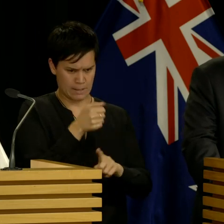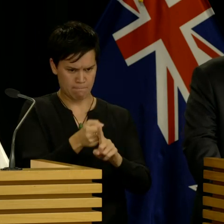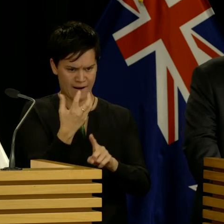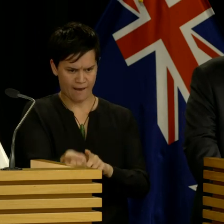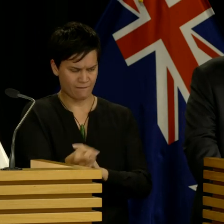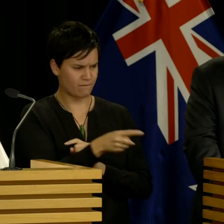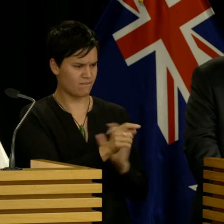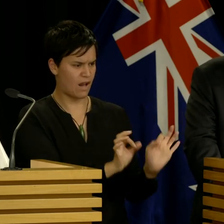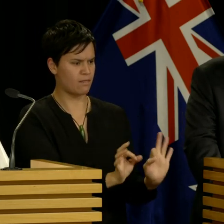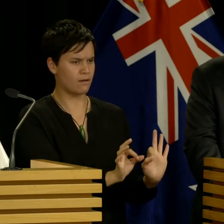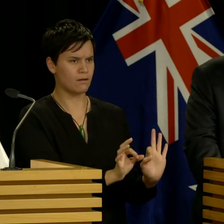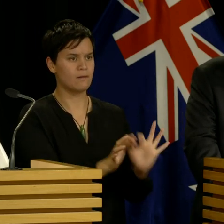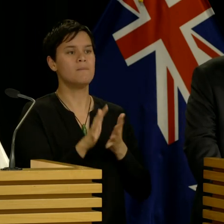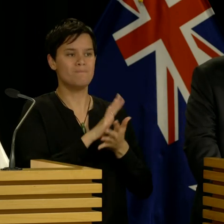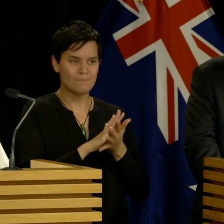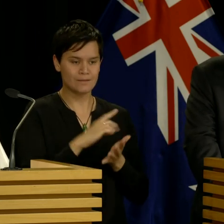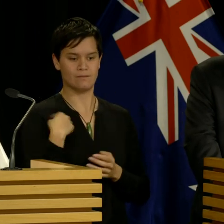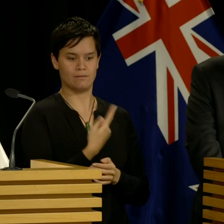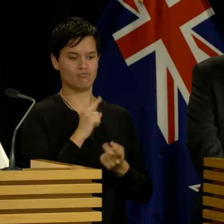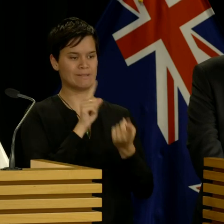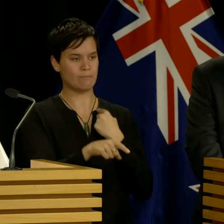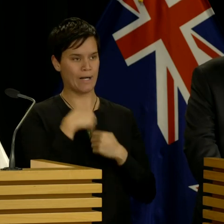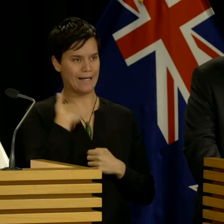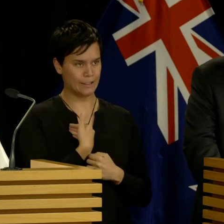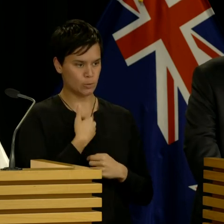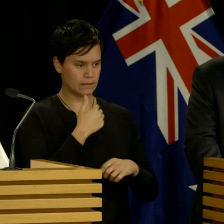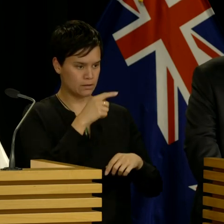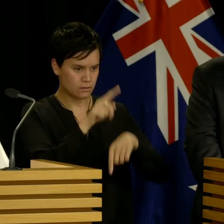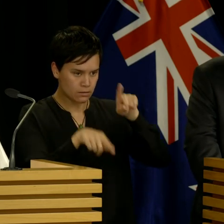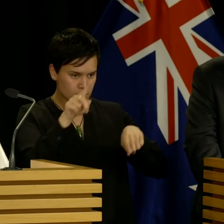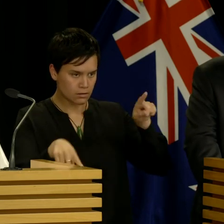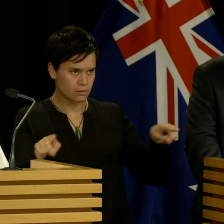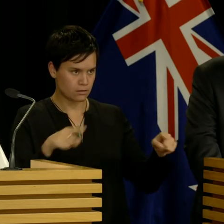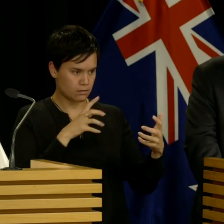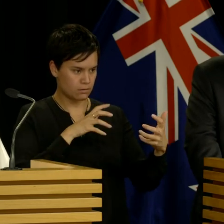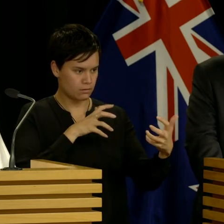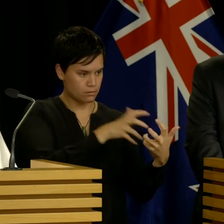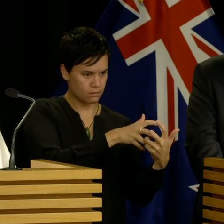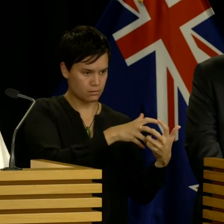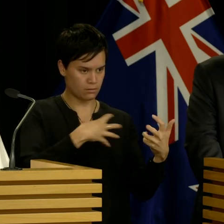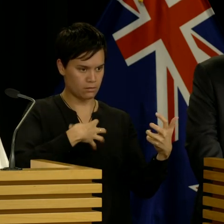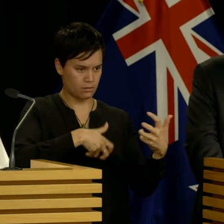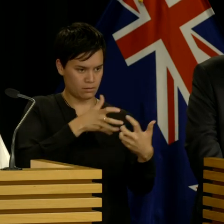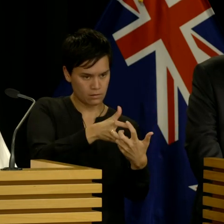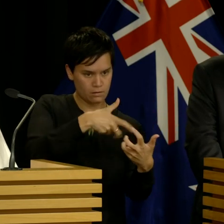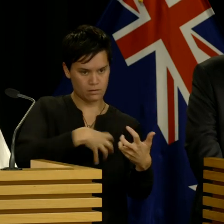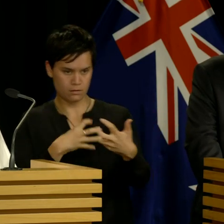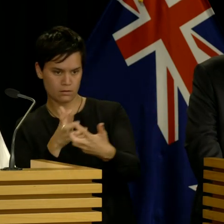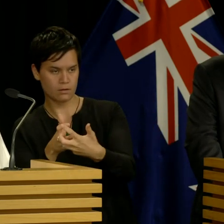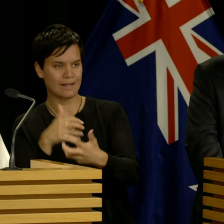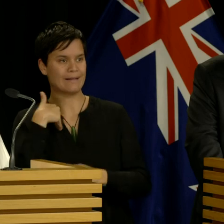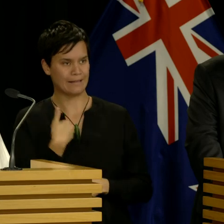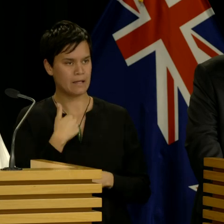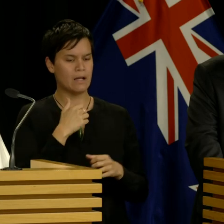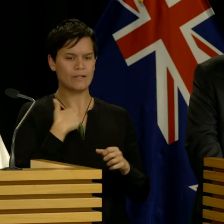This requires a tailor-made response. The fact that we haven't seen a situation like this before means it is important to get the details